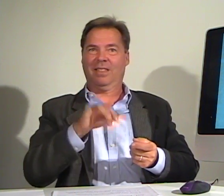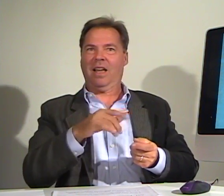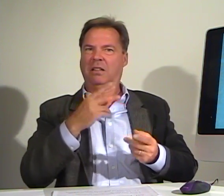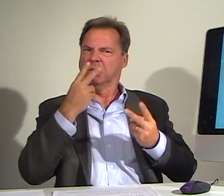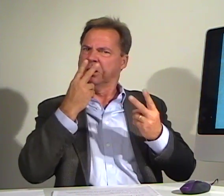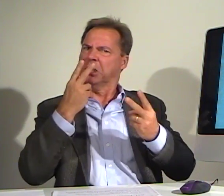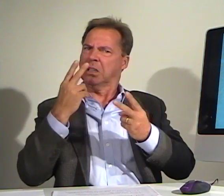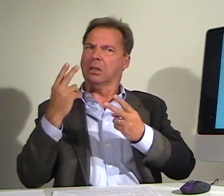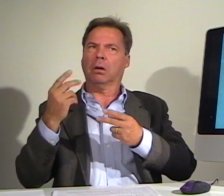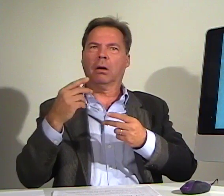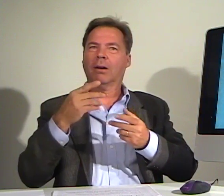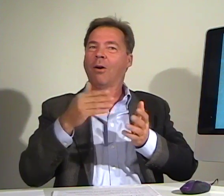the years.